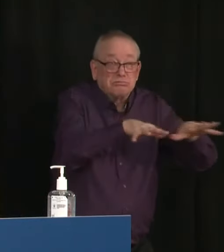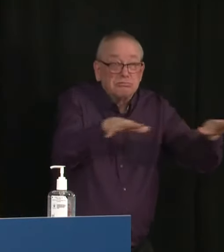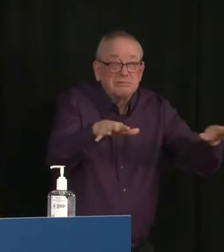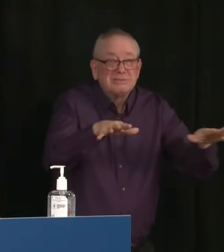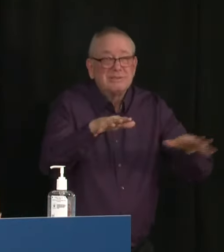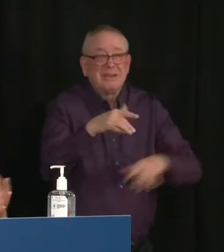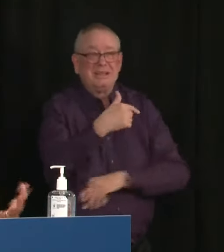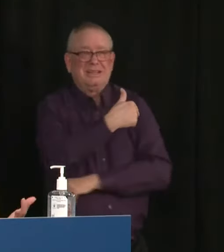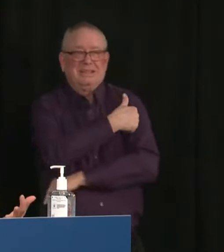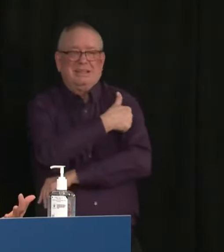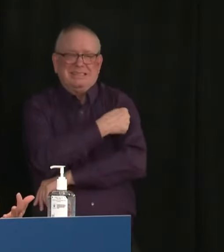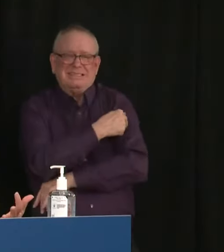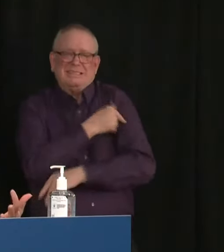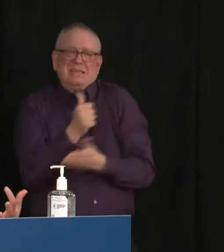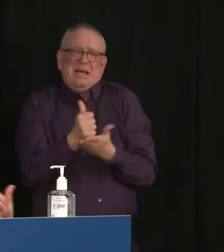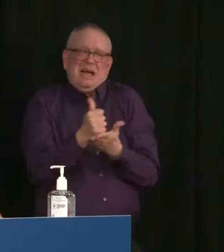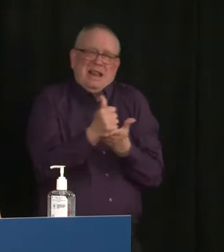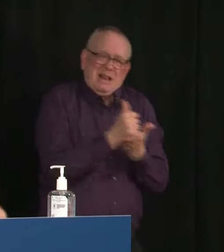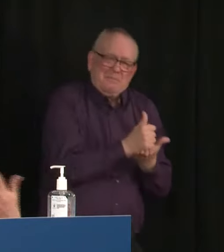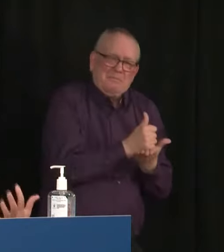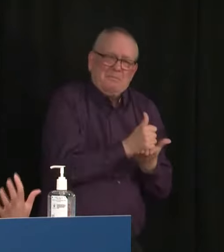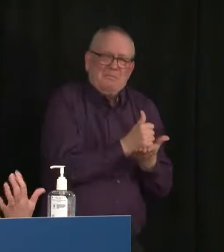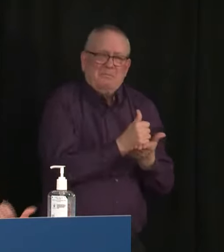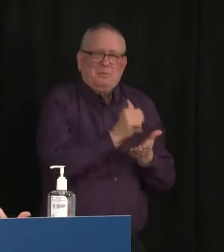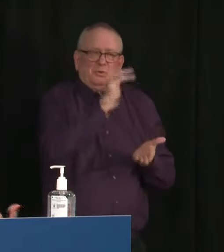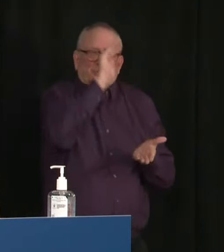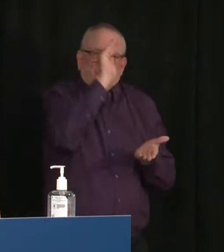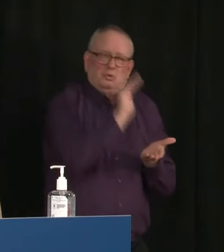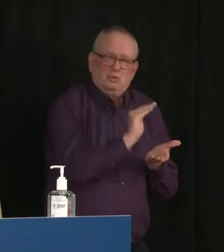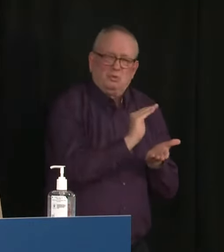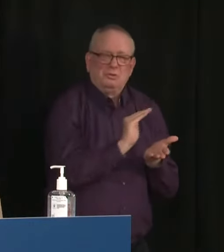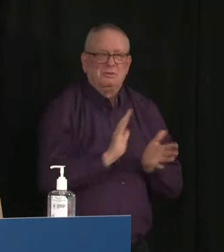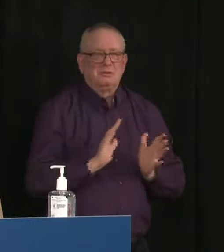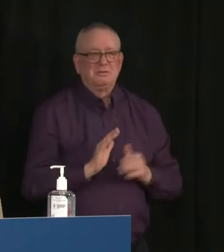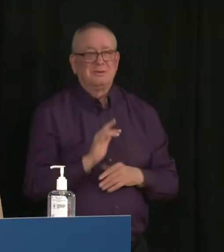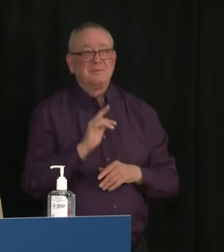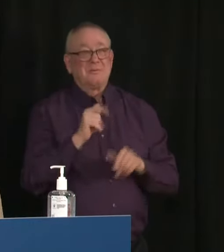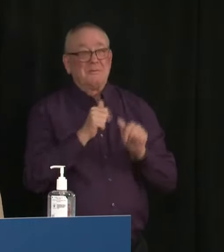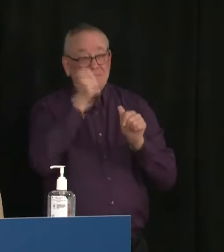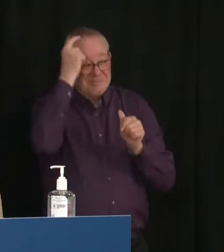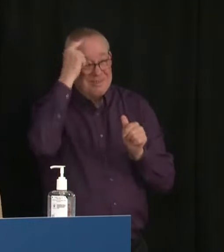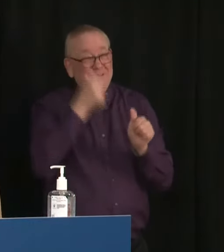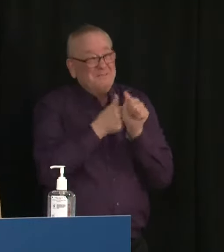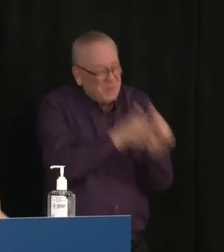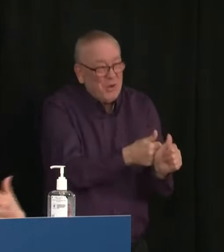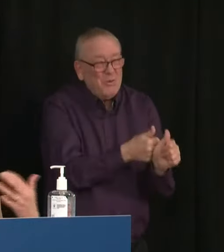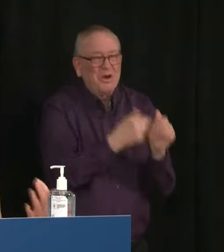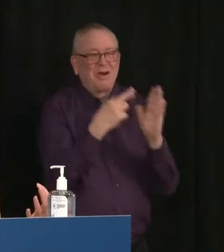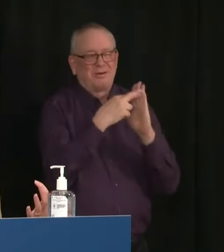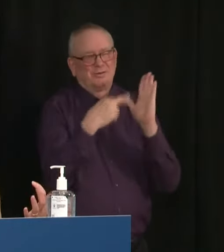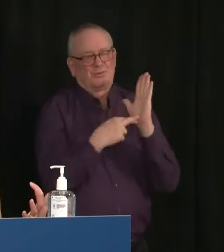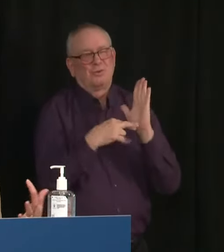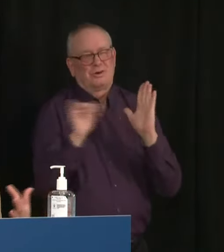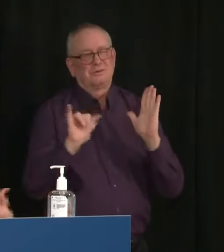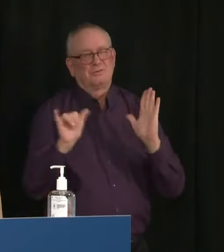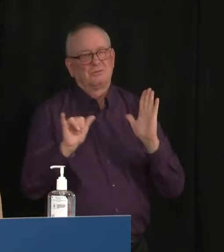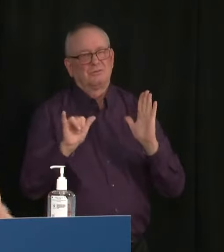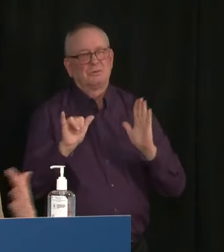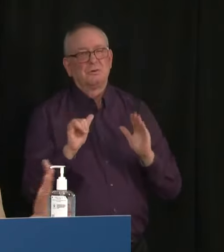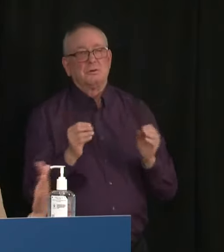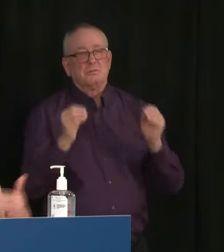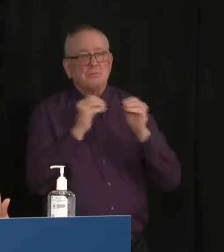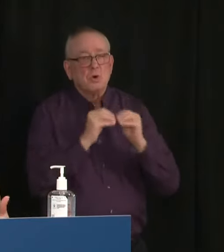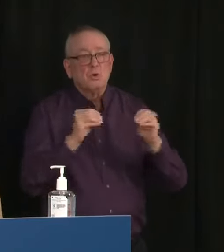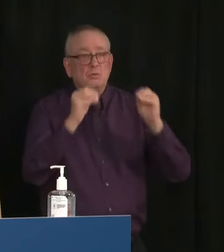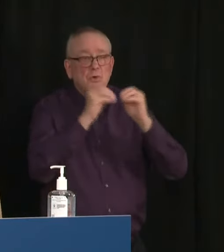vaccine is part of our overall response, but that we all continue following the public health measures until we can have enough people vaccinated that